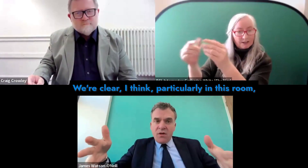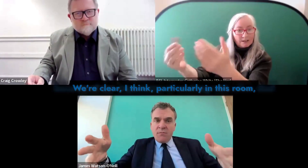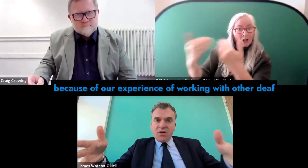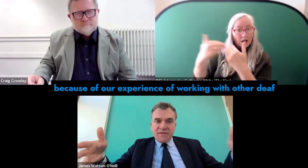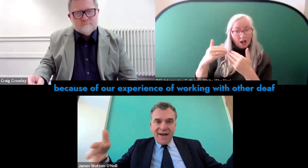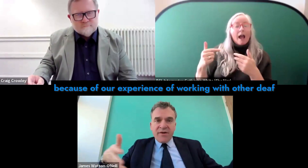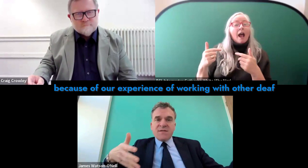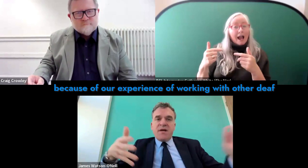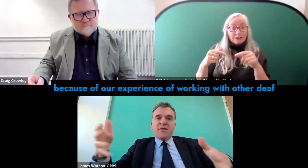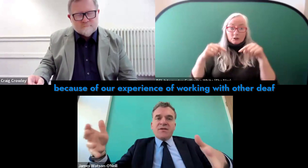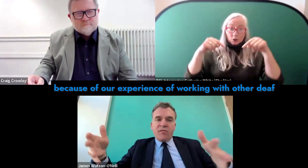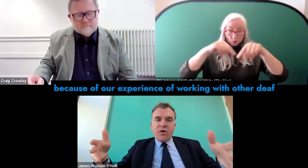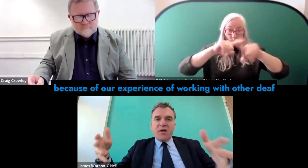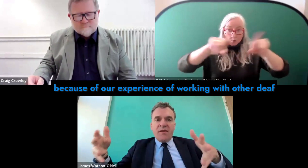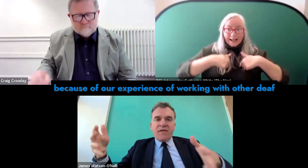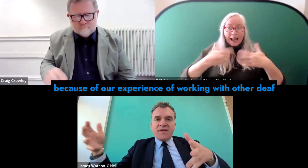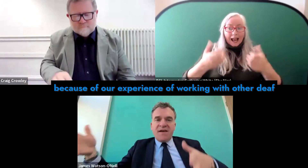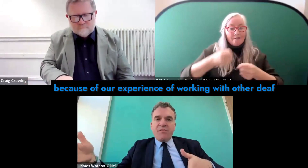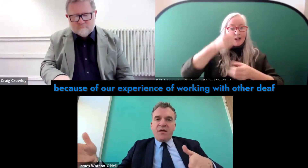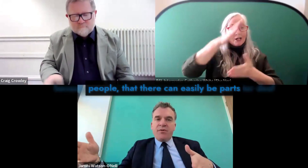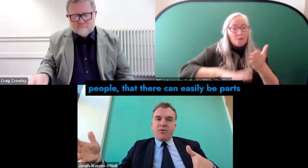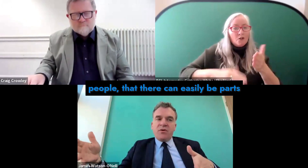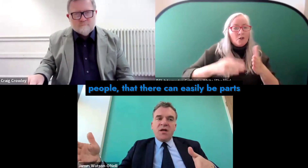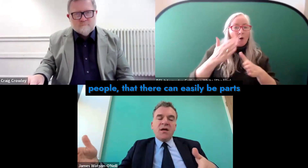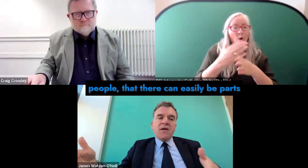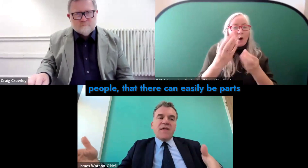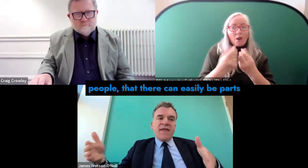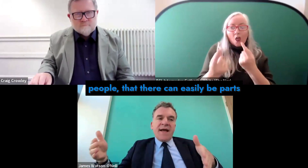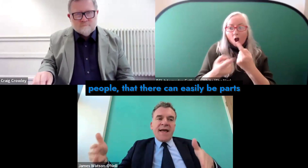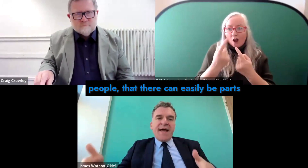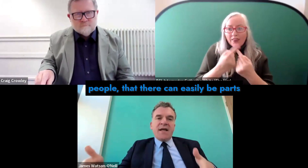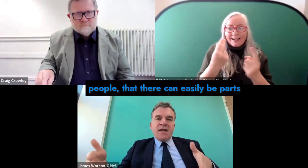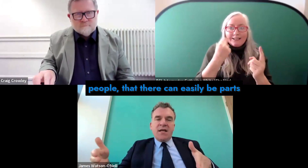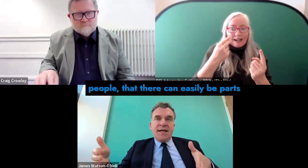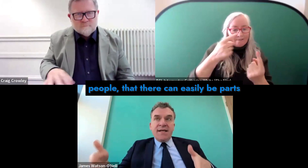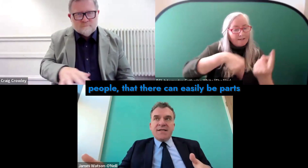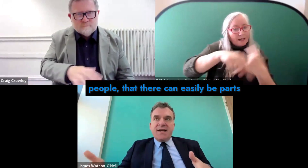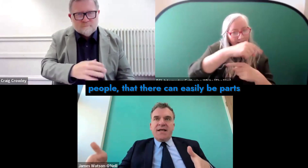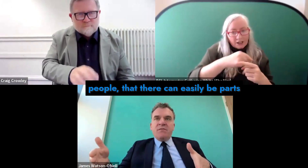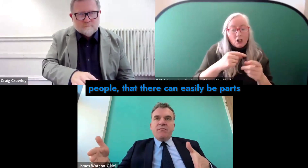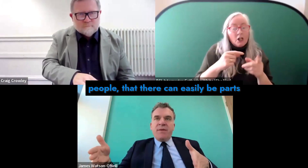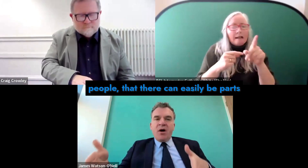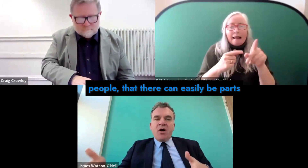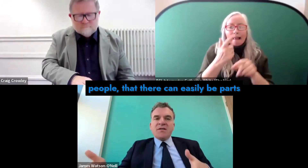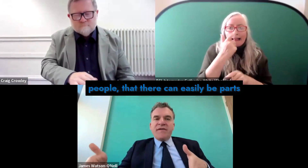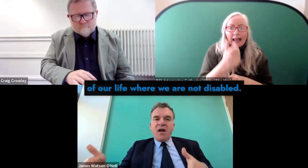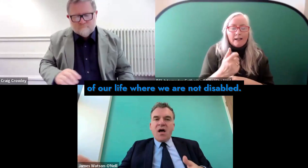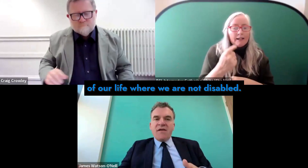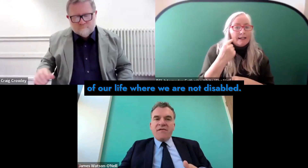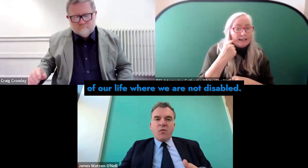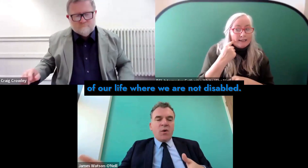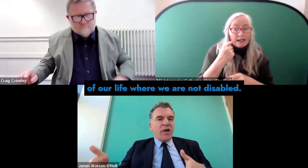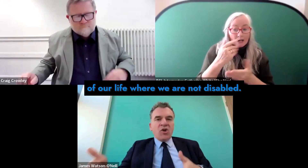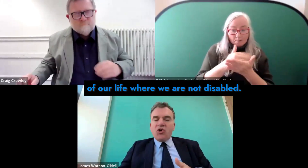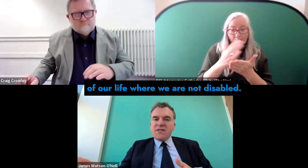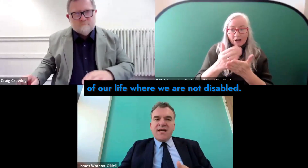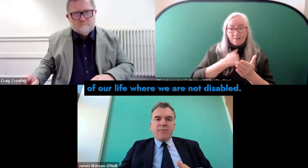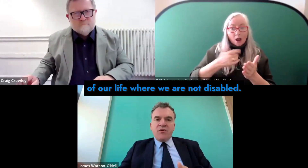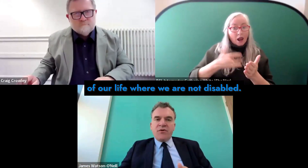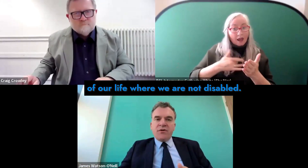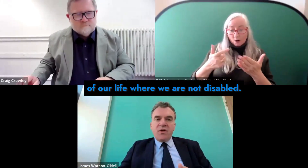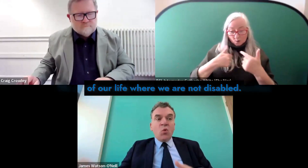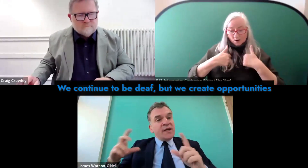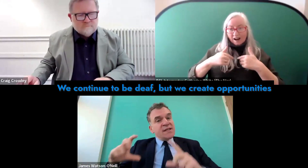this room, because of our experience of working with other deaf people, that there can easily be parts of our life where we are